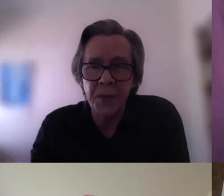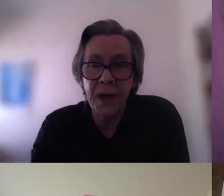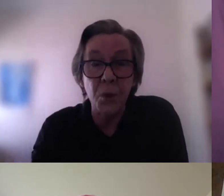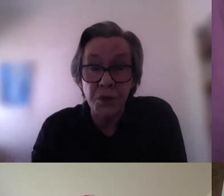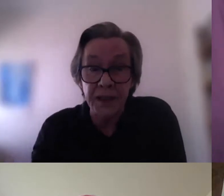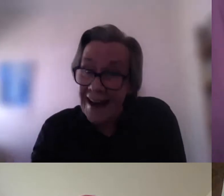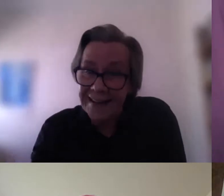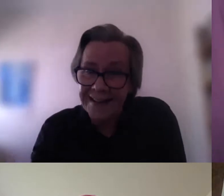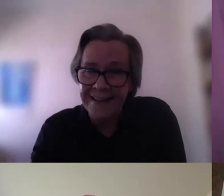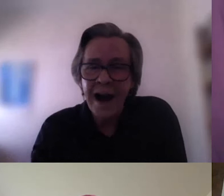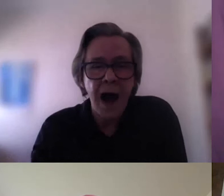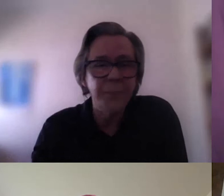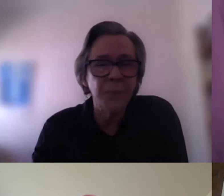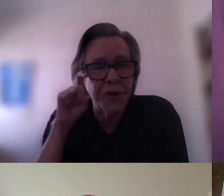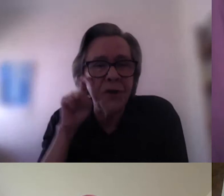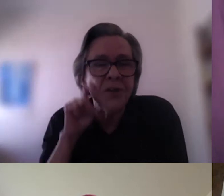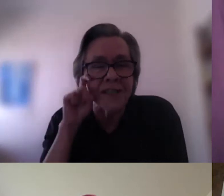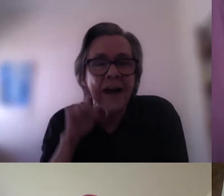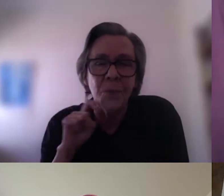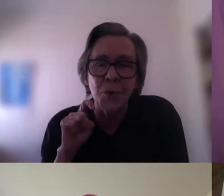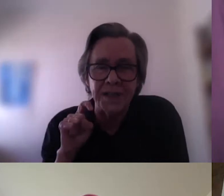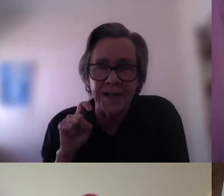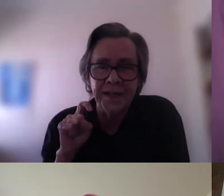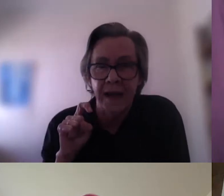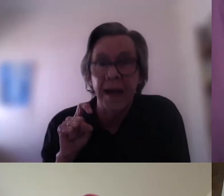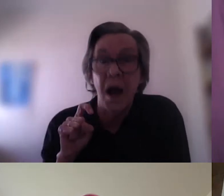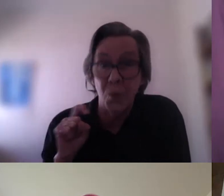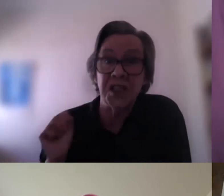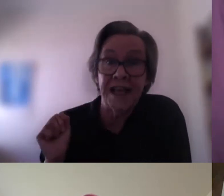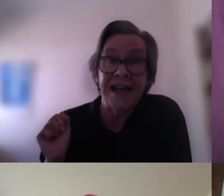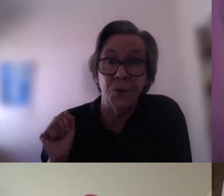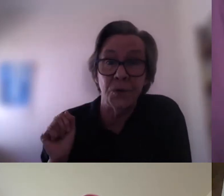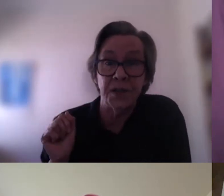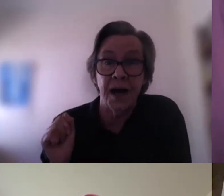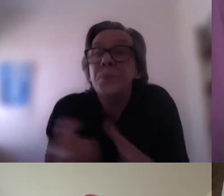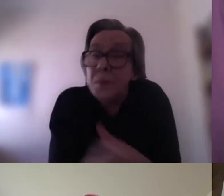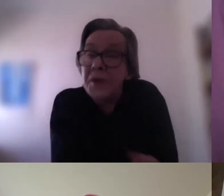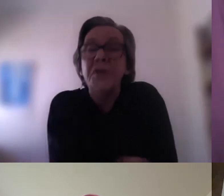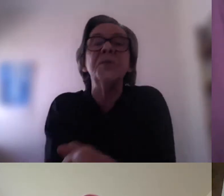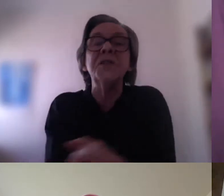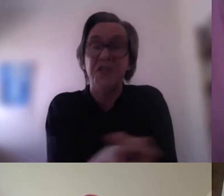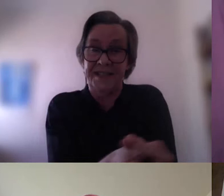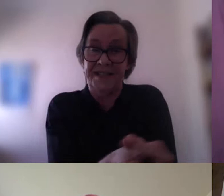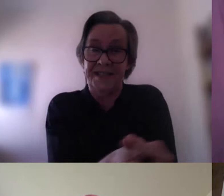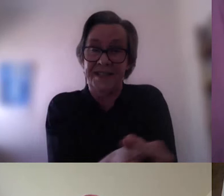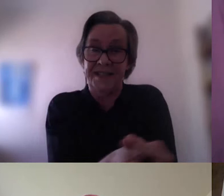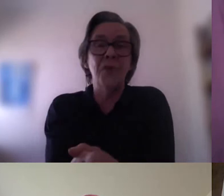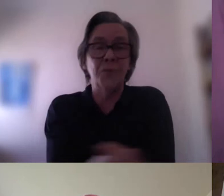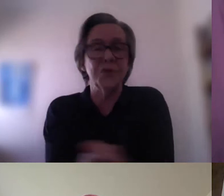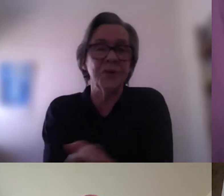about watering the garden, I'm not going to use the sign water, like I want a glass of water. I'm probably going to do a gesture of watering